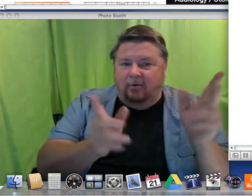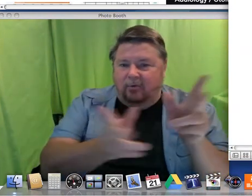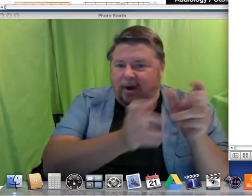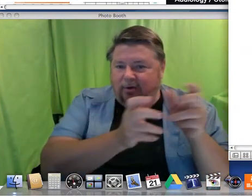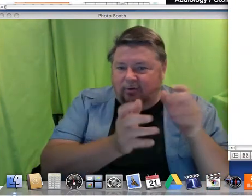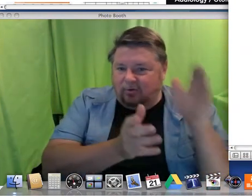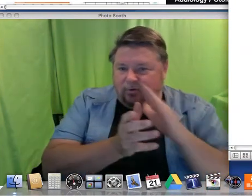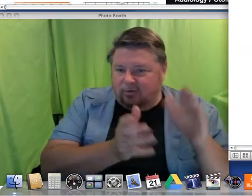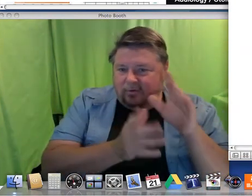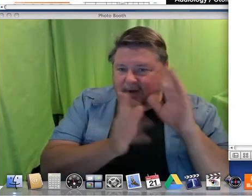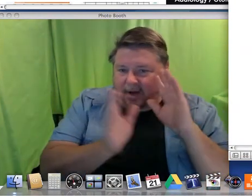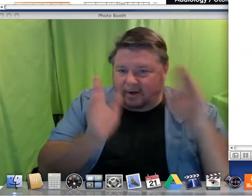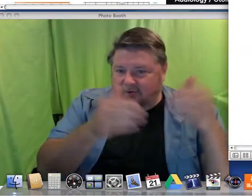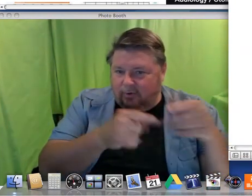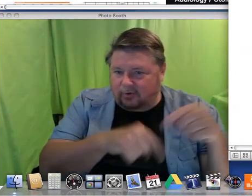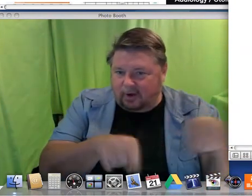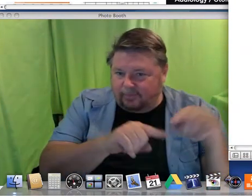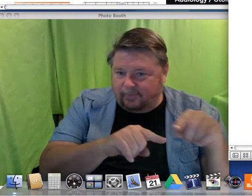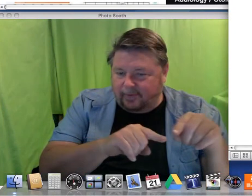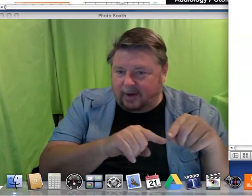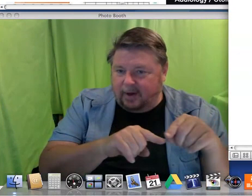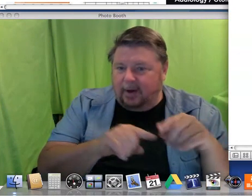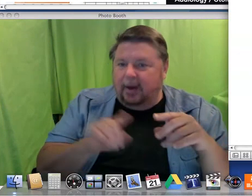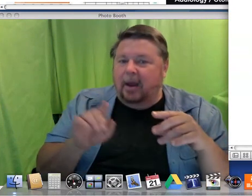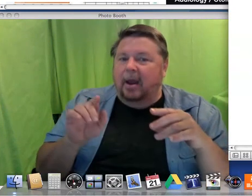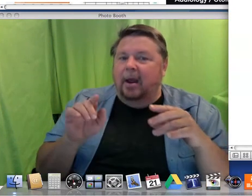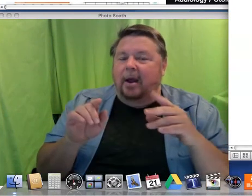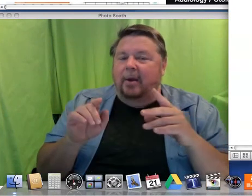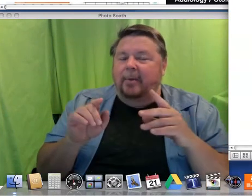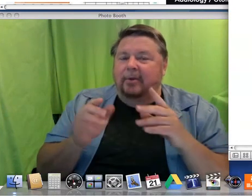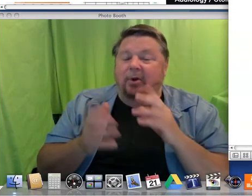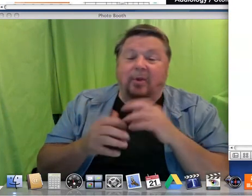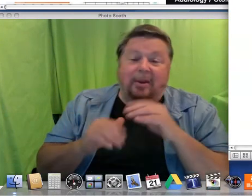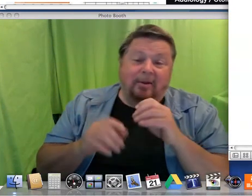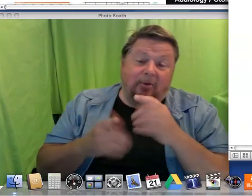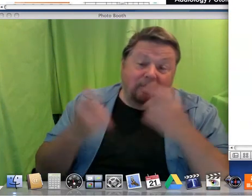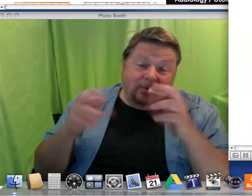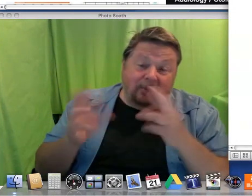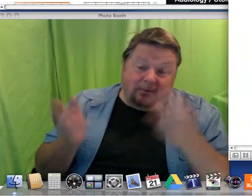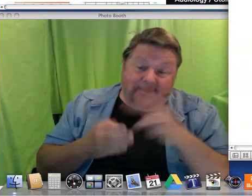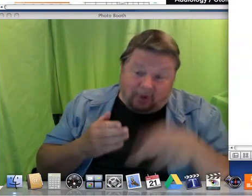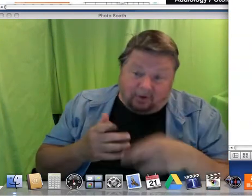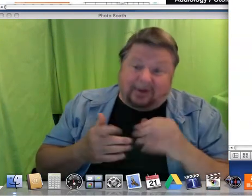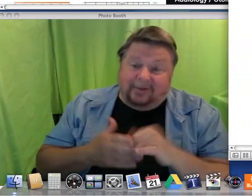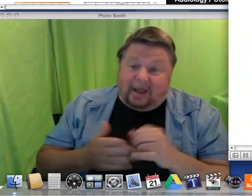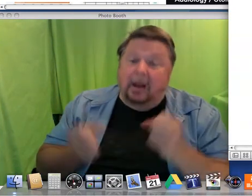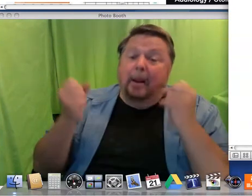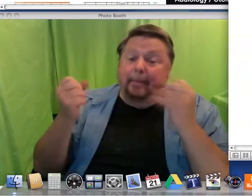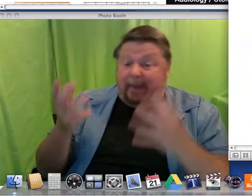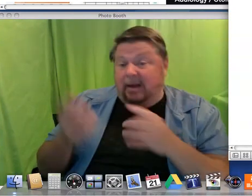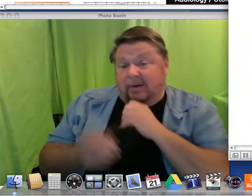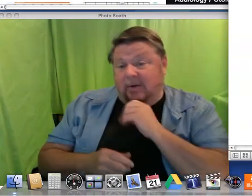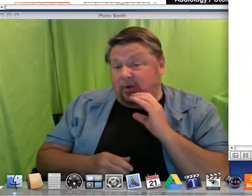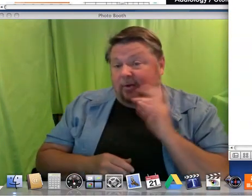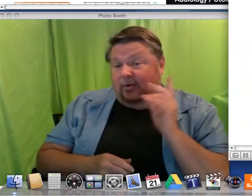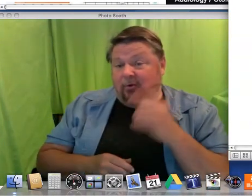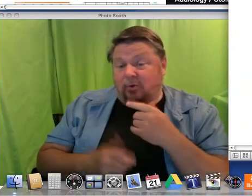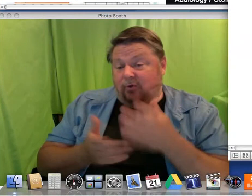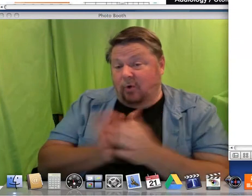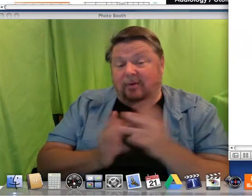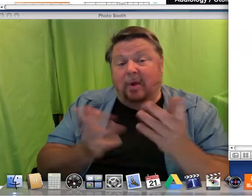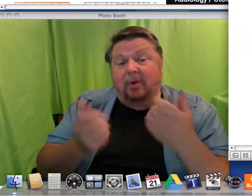the range that it's focused on. And so the result is that many senior